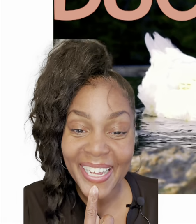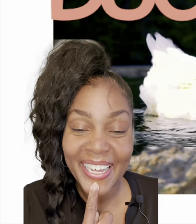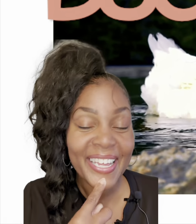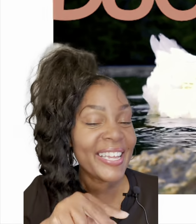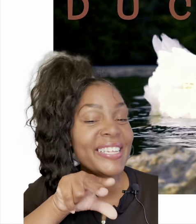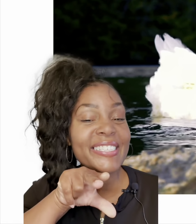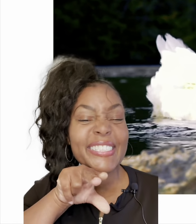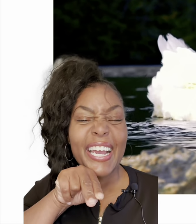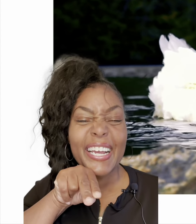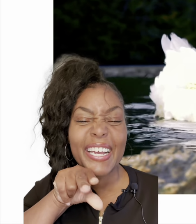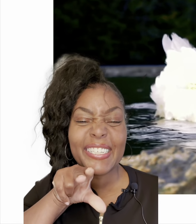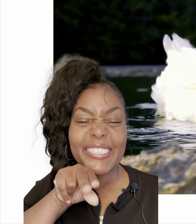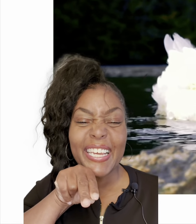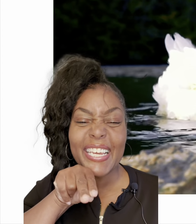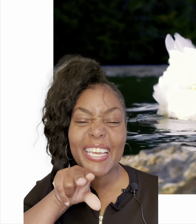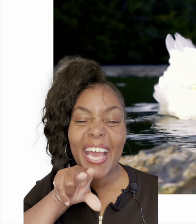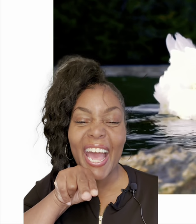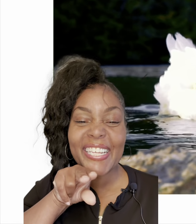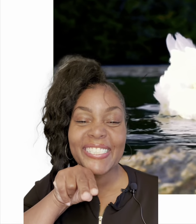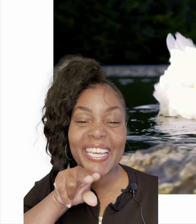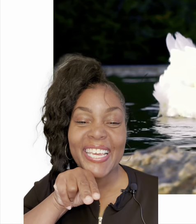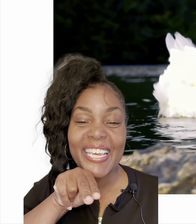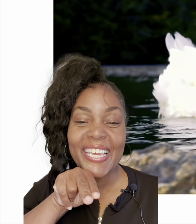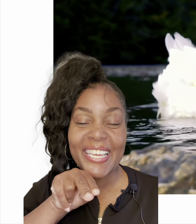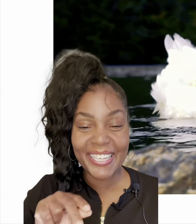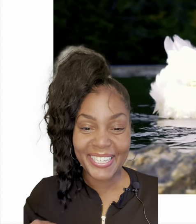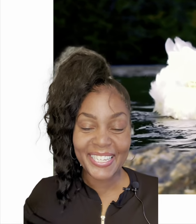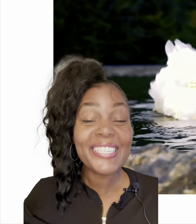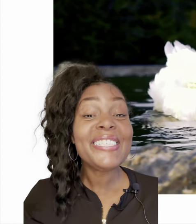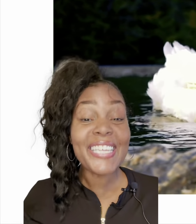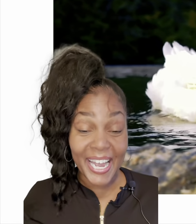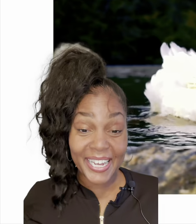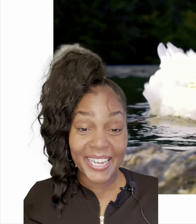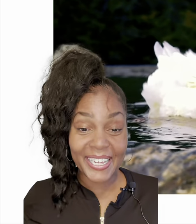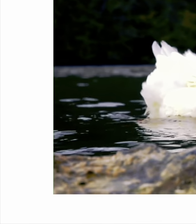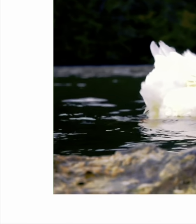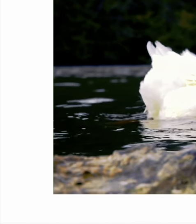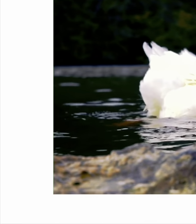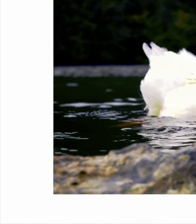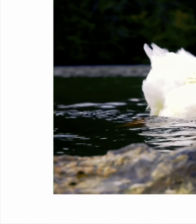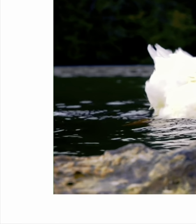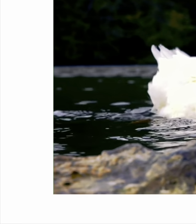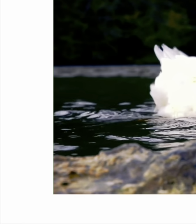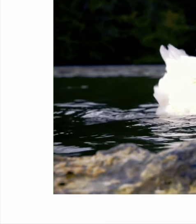Duck. Duck. Duck. Ducky. Hi, ducky. Duck.